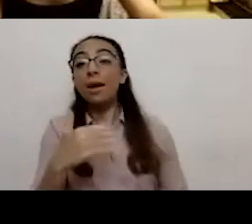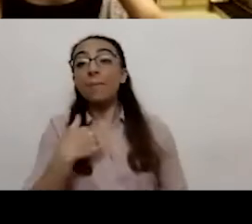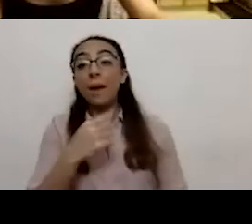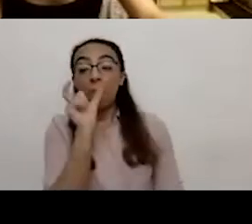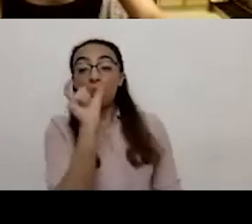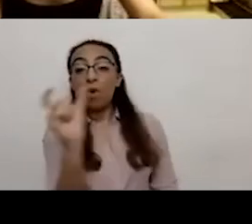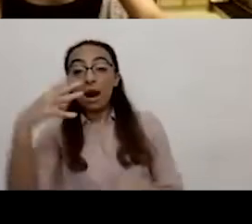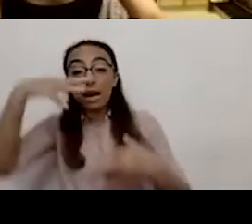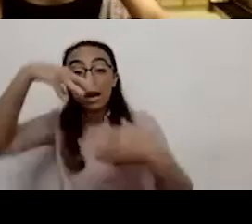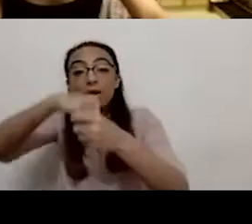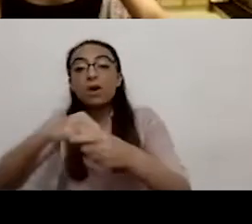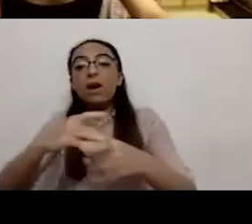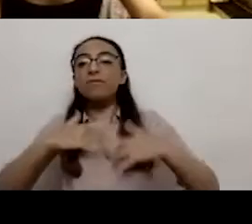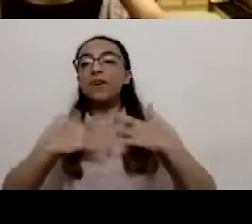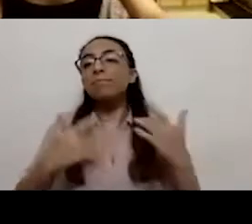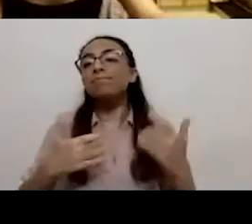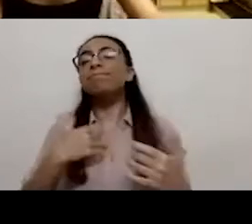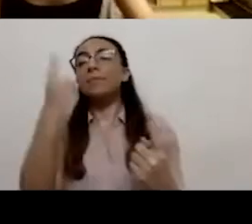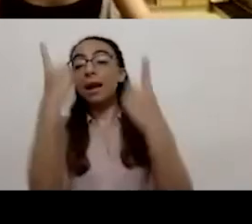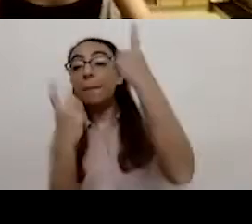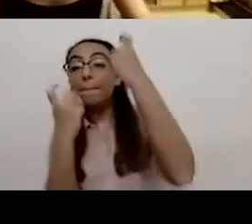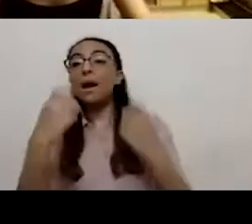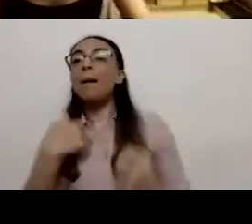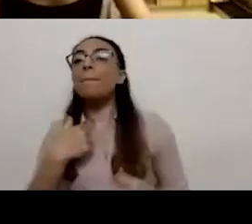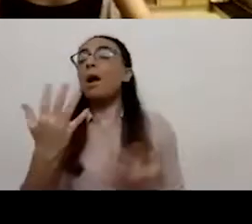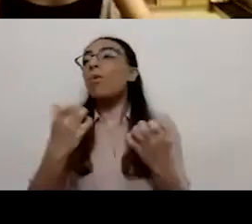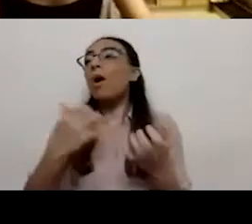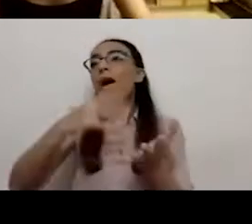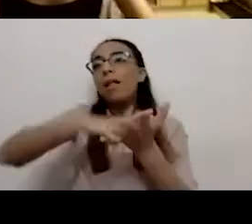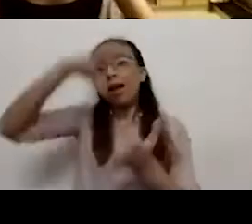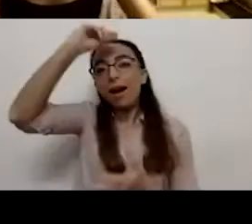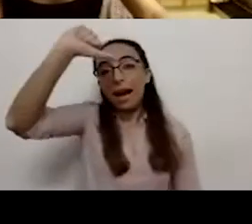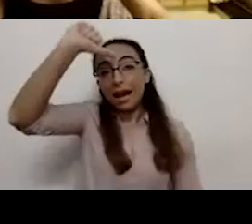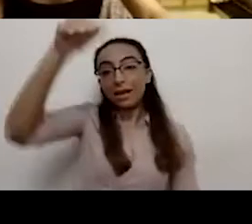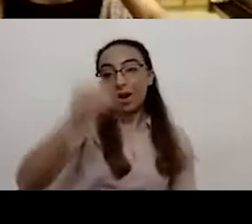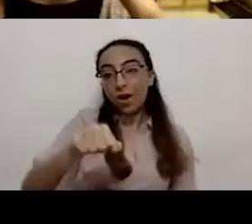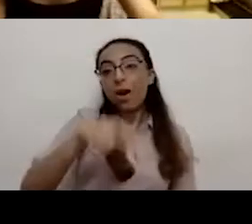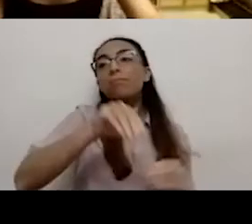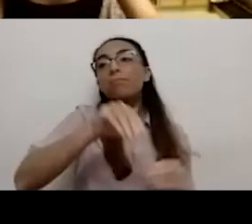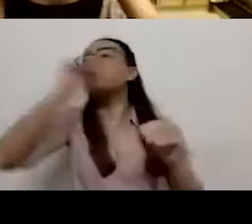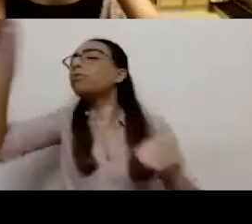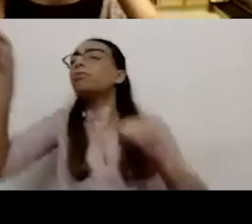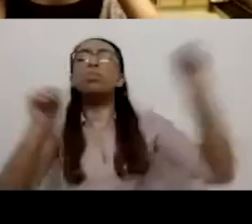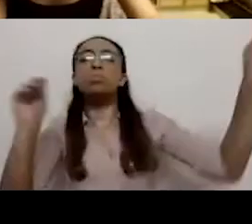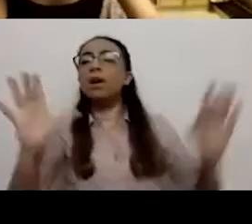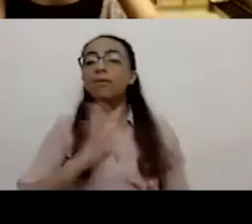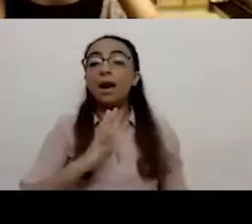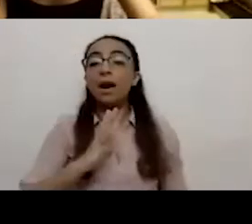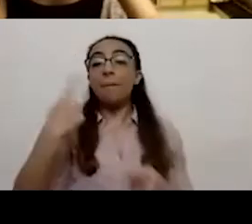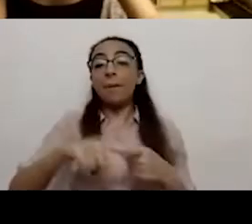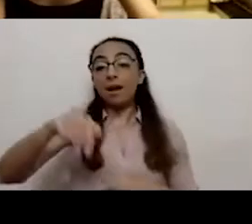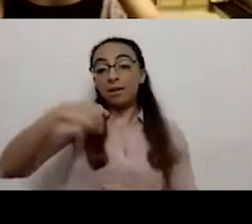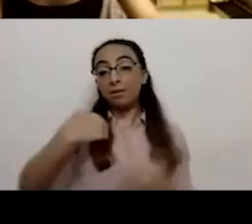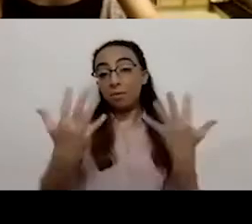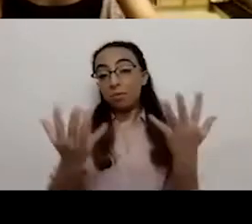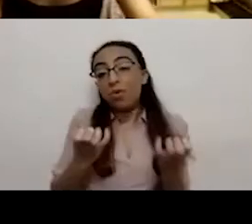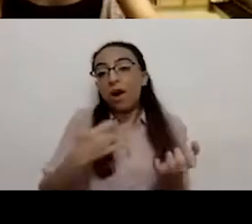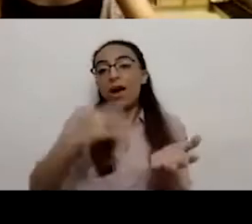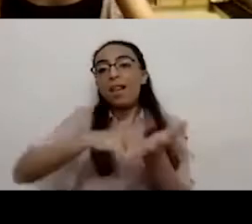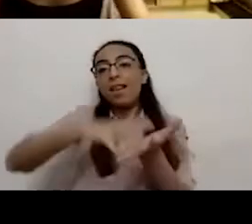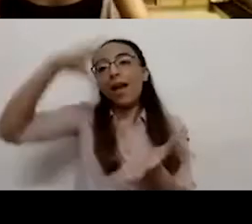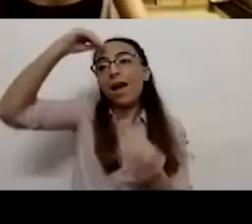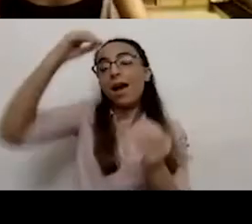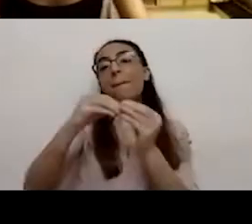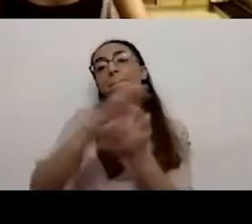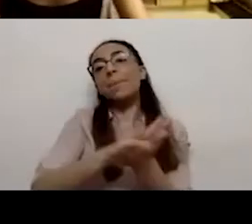a start to learn how it happens in India, and then you could further take it to UK, US, or whatever. But at least learning the basics of it